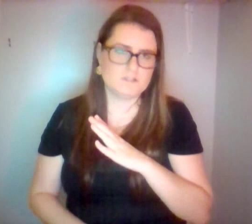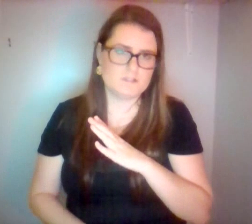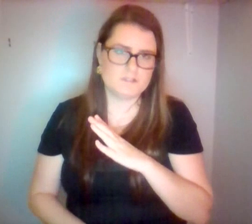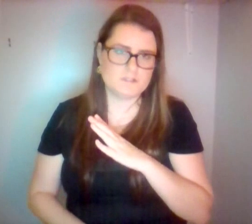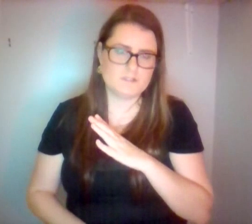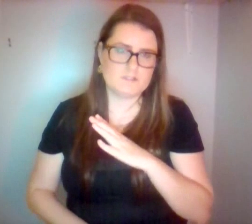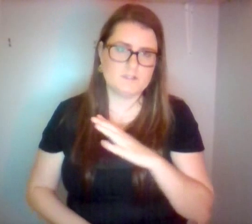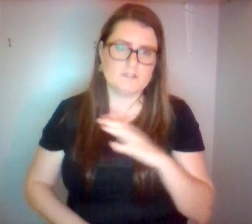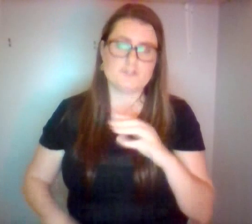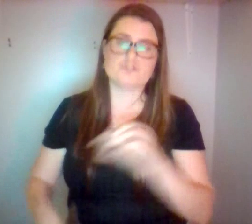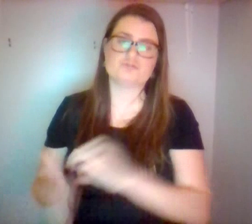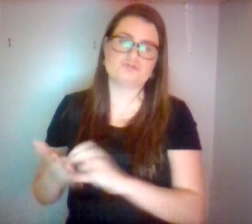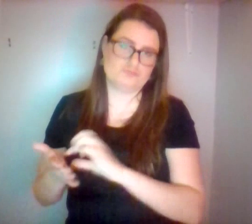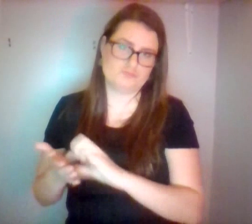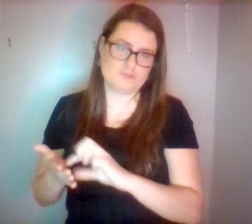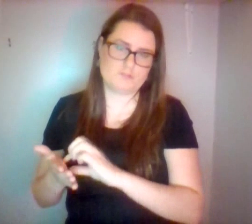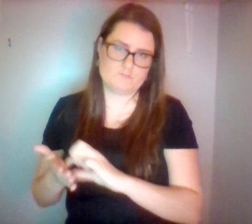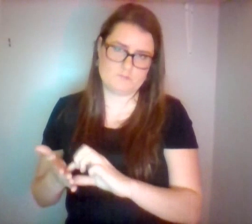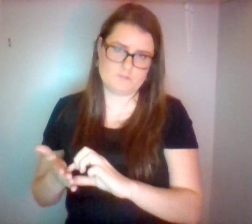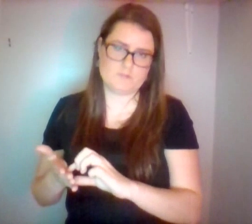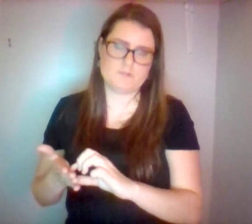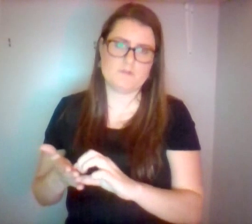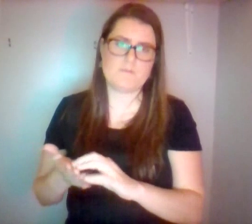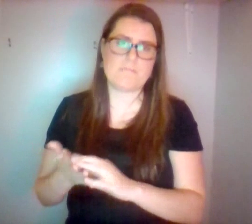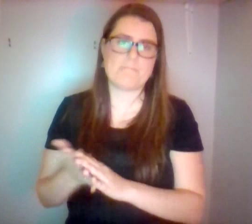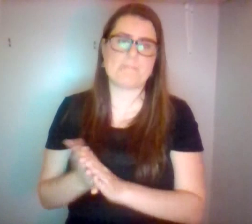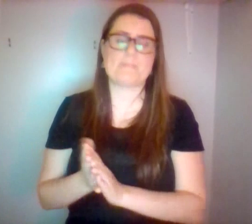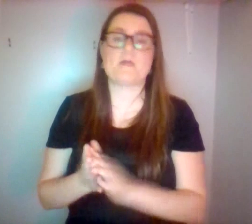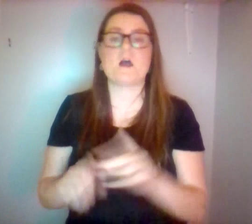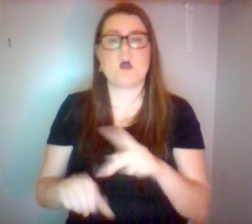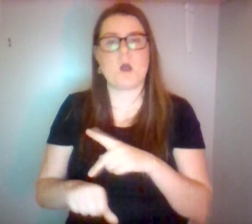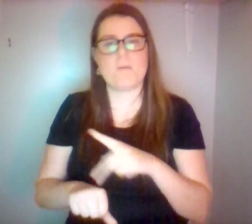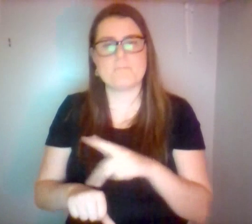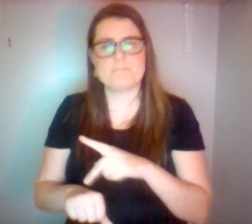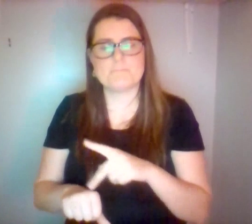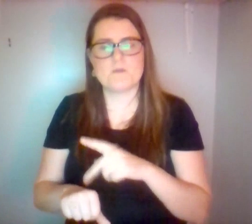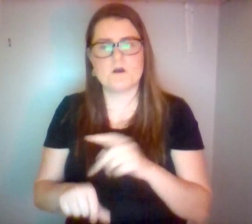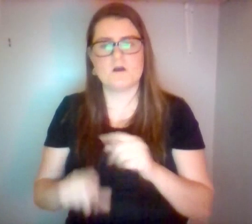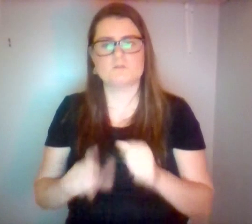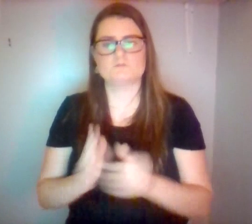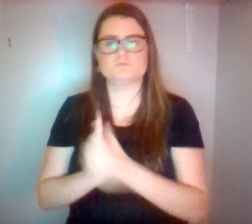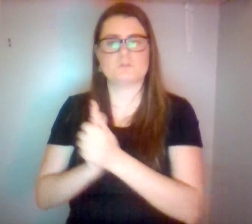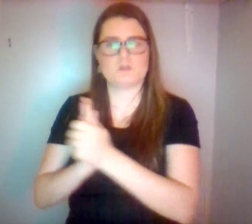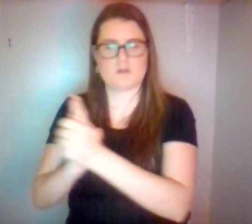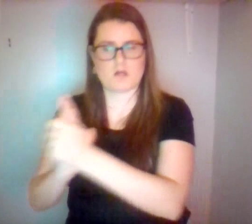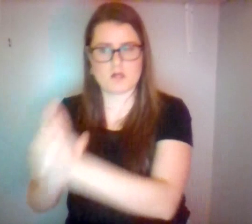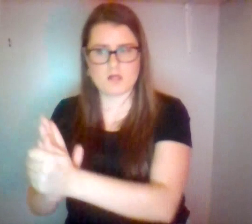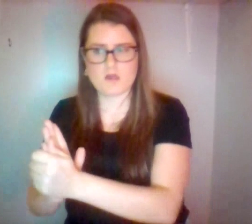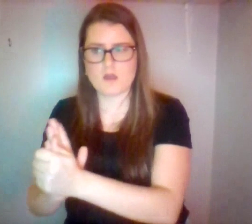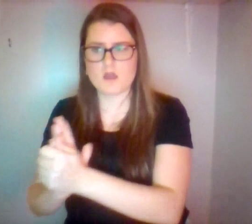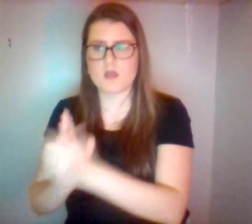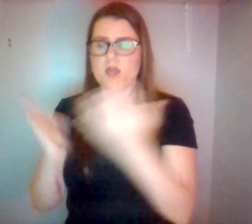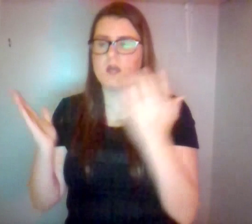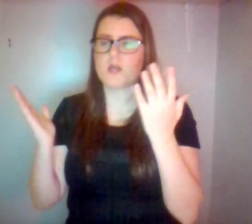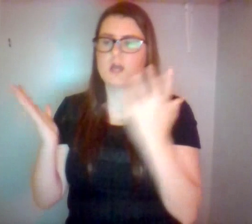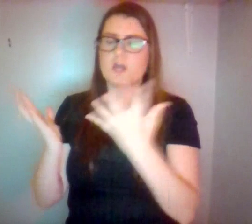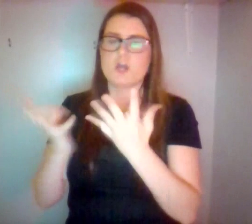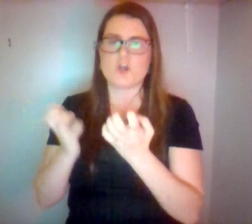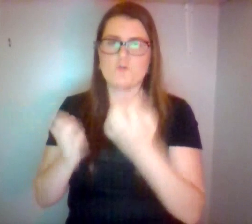particular, and see how Paul was being led, he wanted to minister, he wanted work to do in